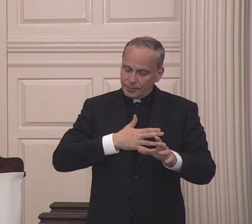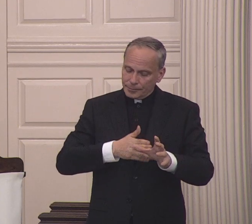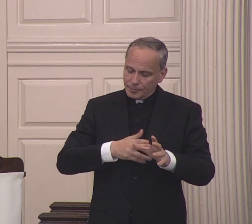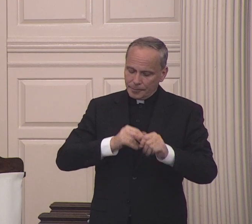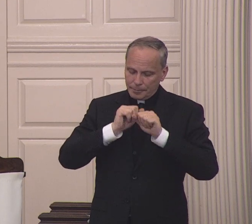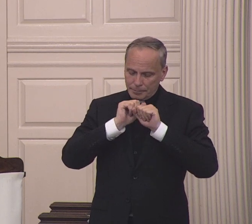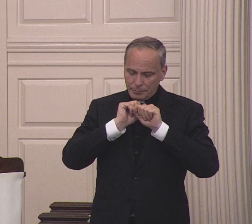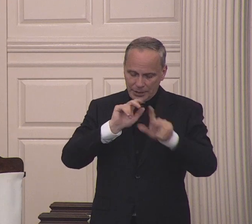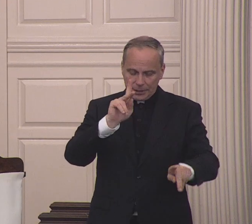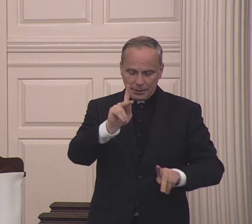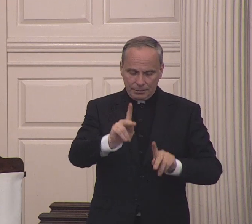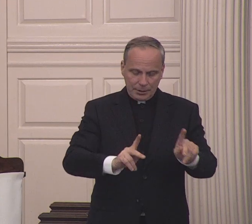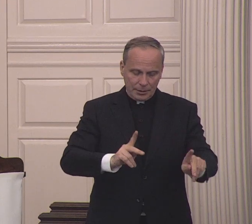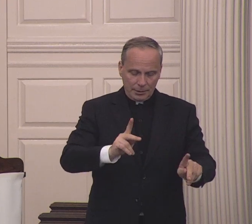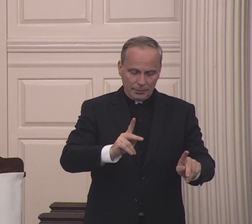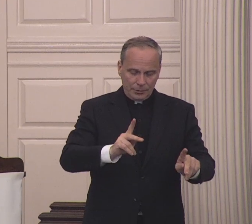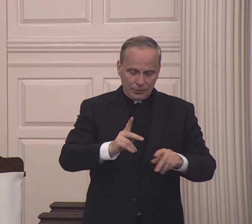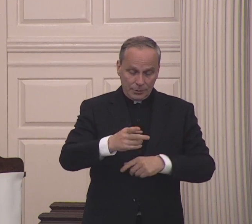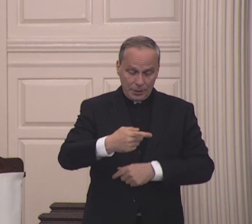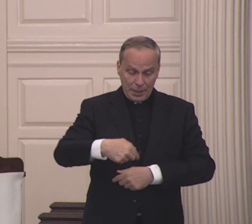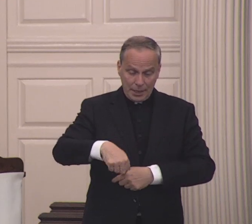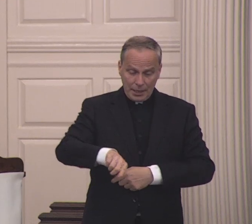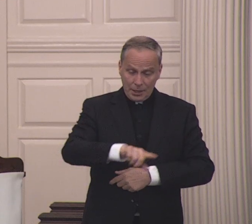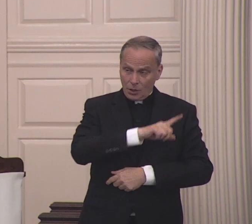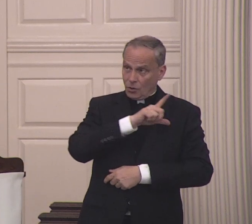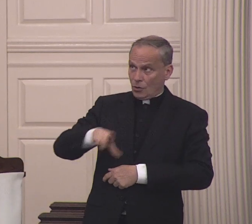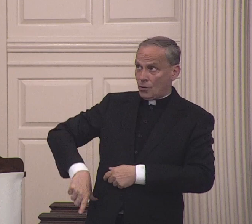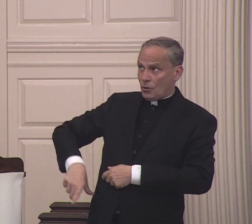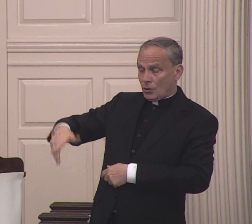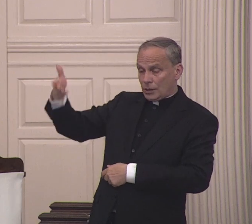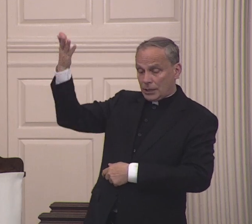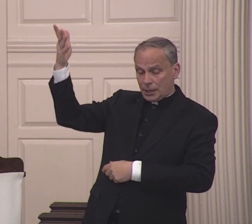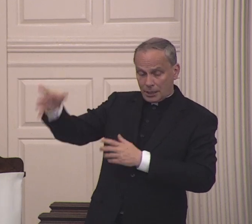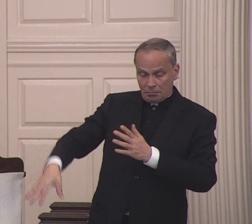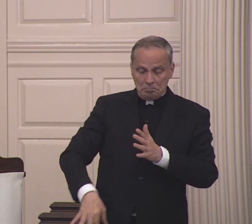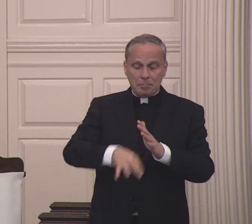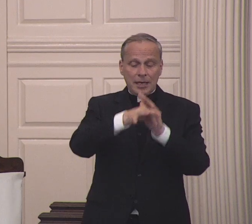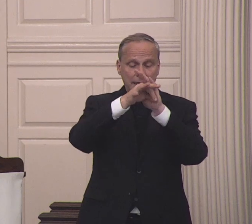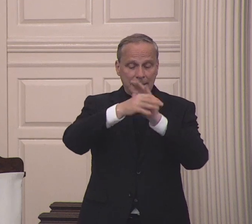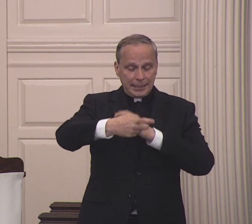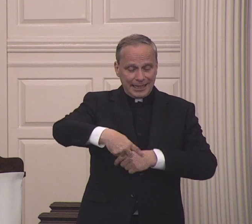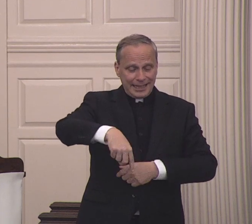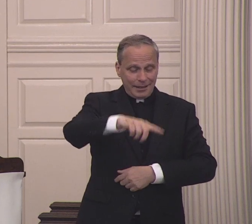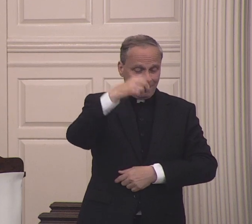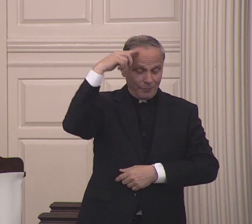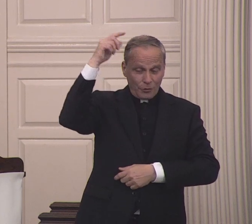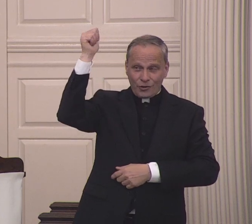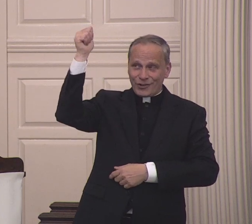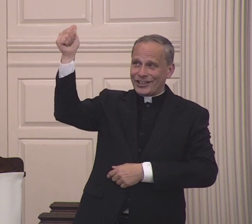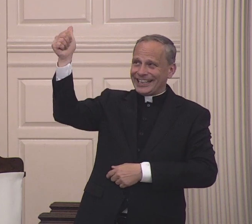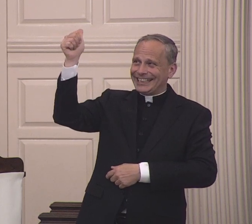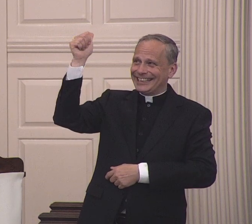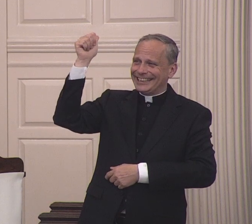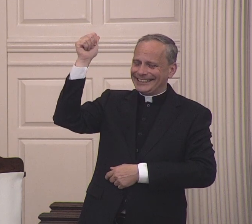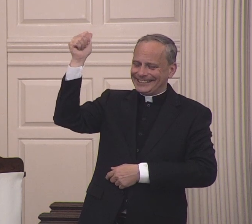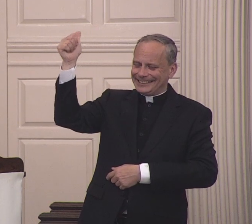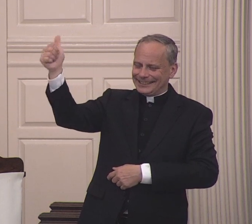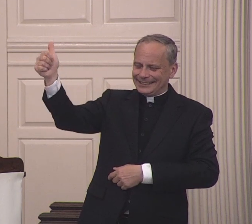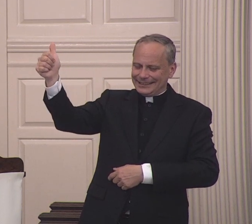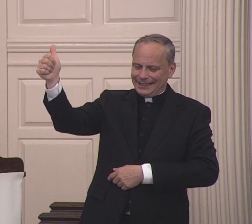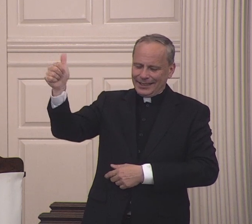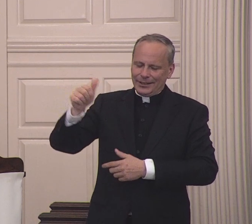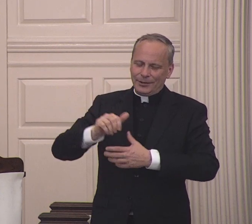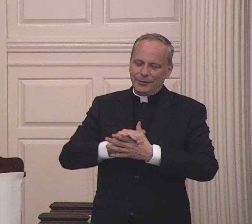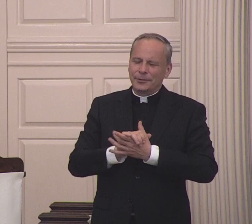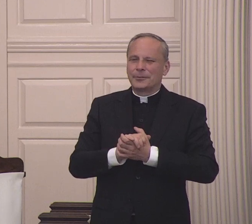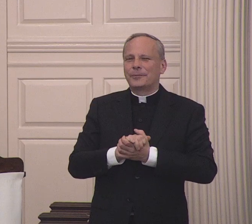Blessed the people the Lord has chosen to be